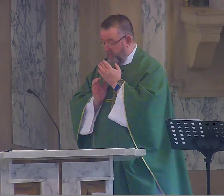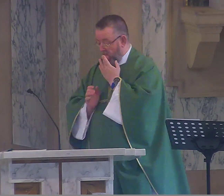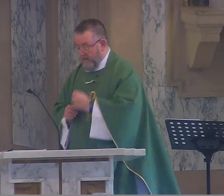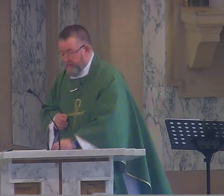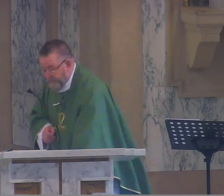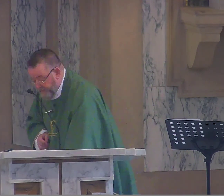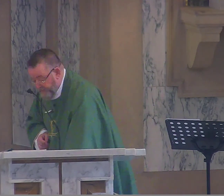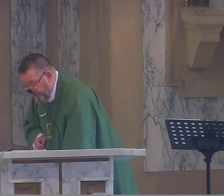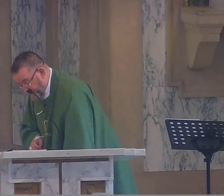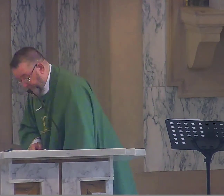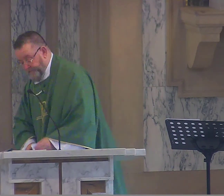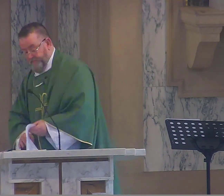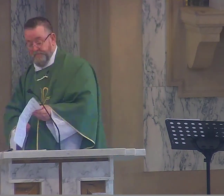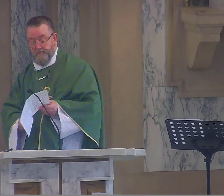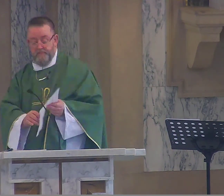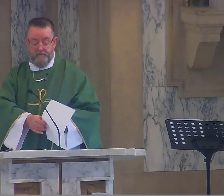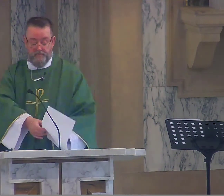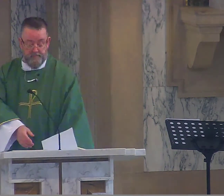Amen.